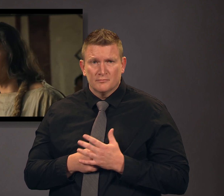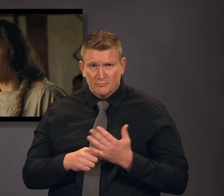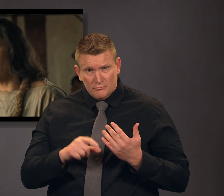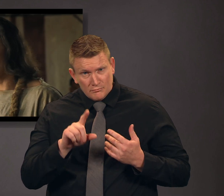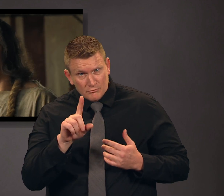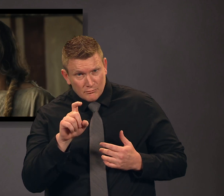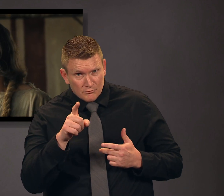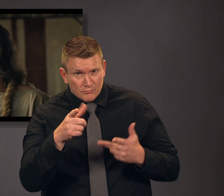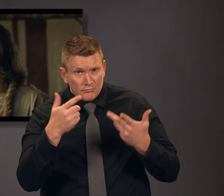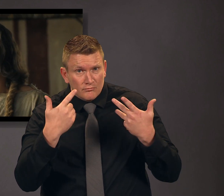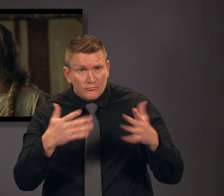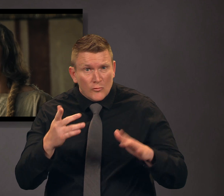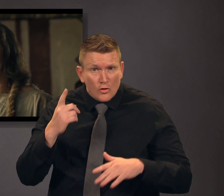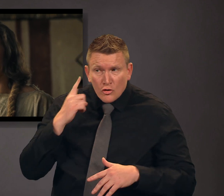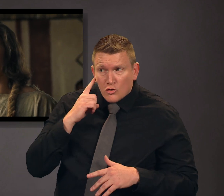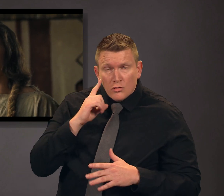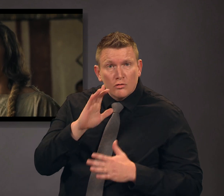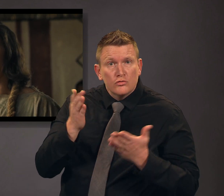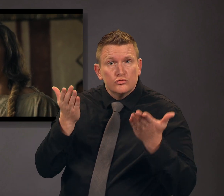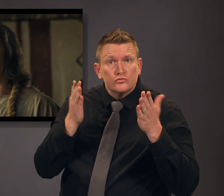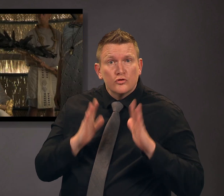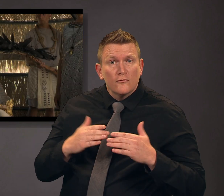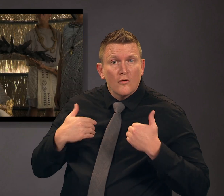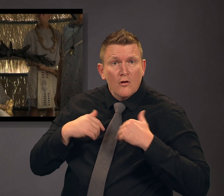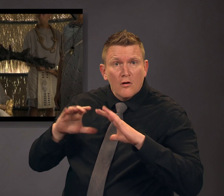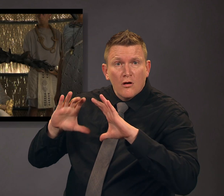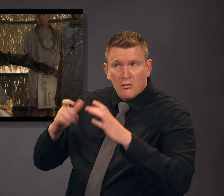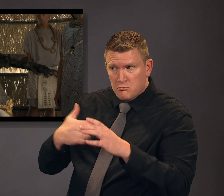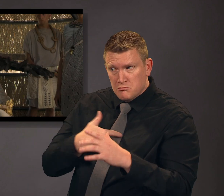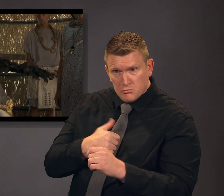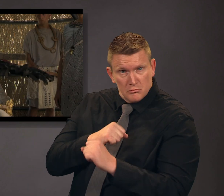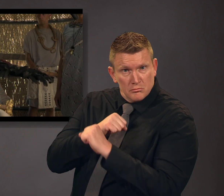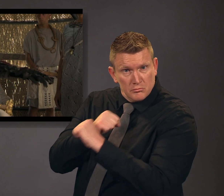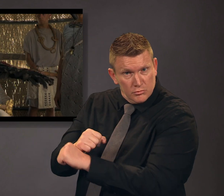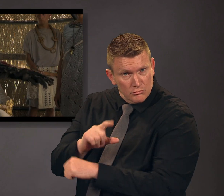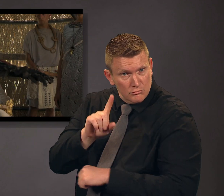Is it because thou hast heard that I defended thy servants and thy flocks?